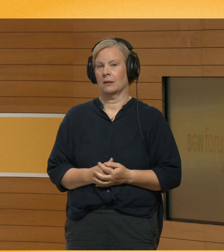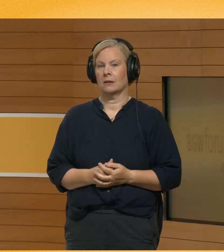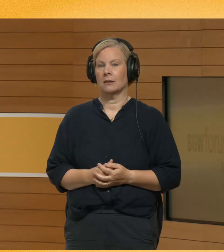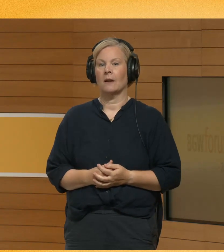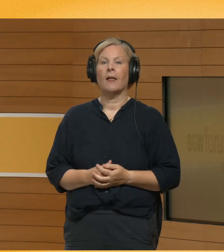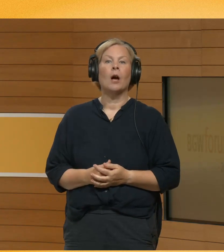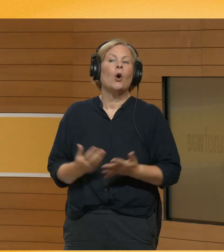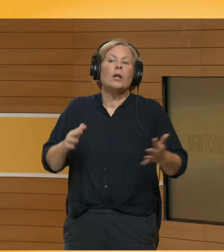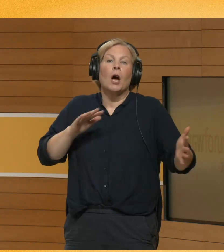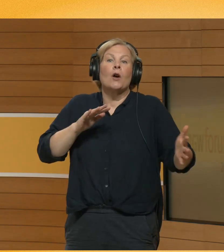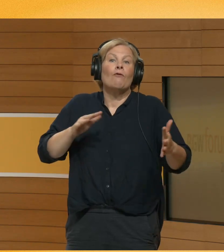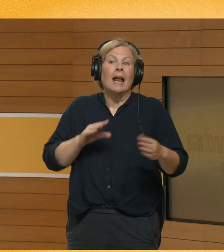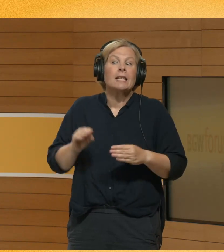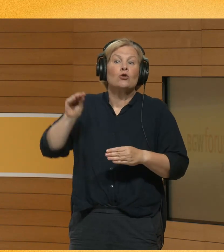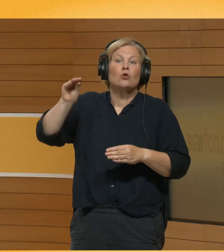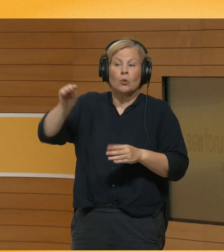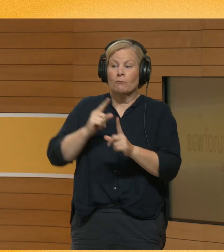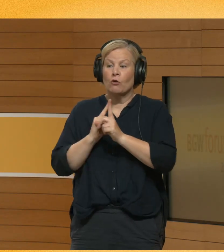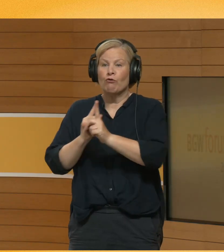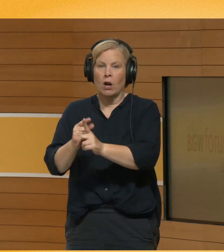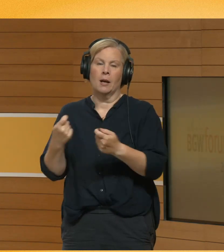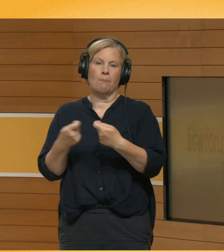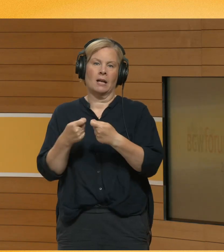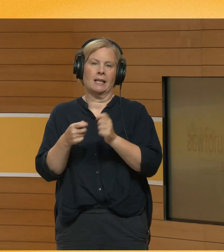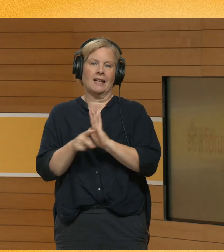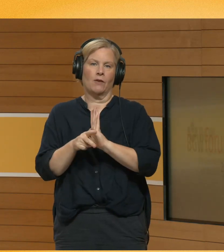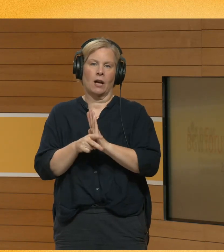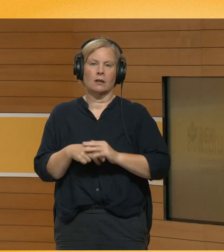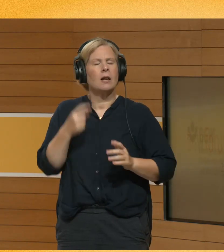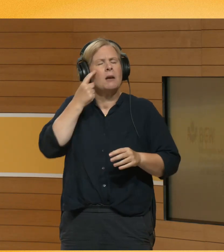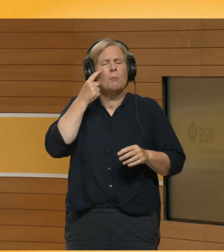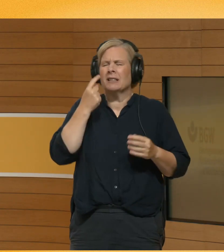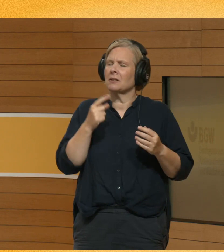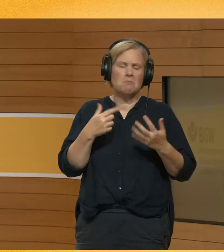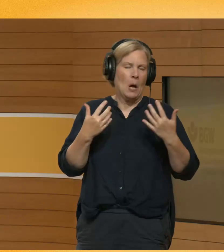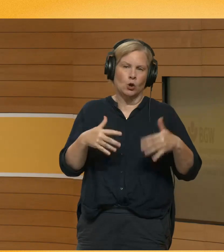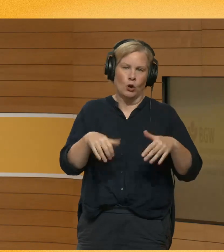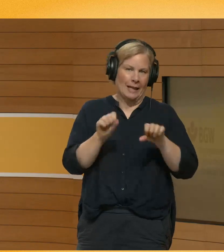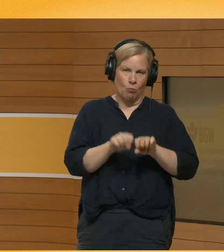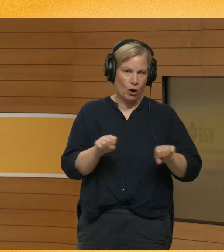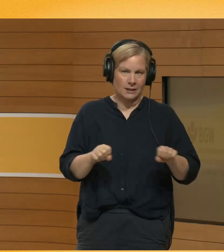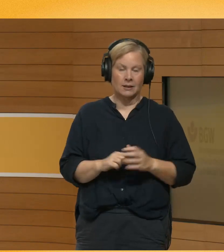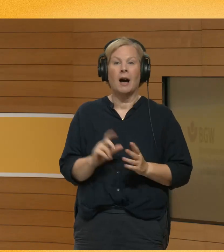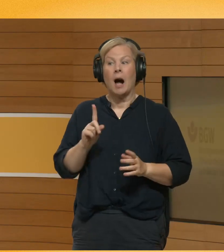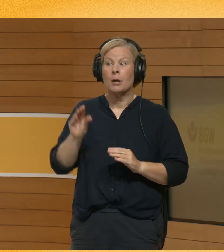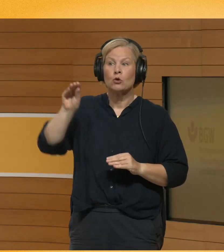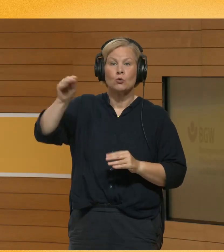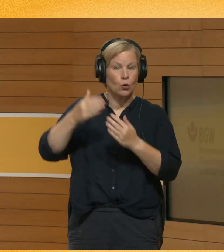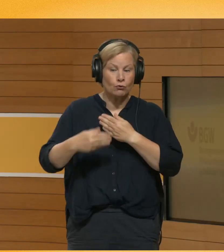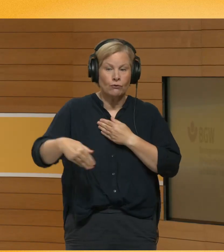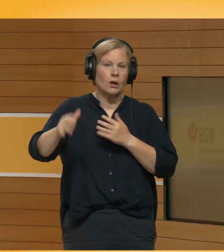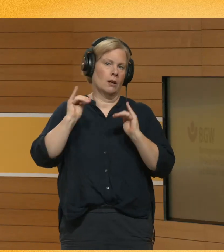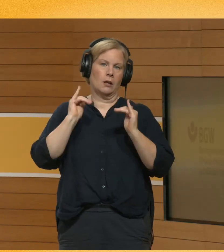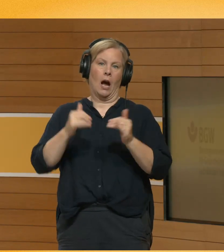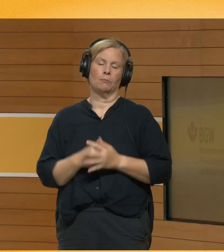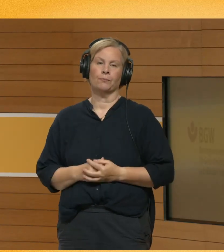magnet accreditation is not possible for us, but certainly in the future it would still be a vision, but in the interim we're hoping to work